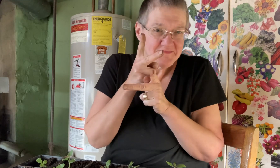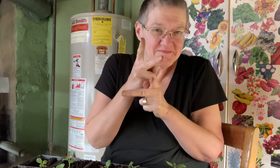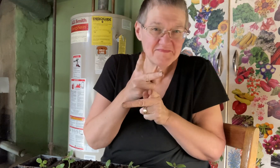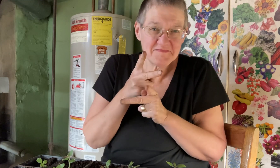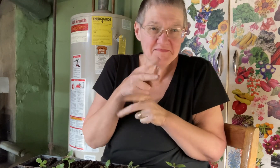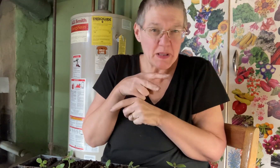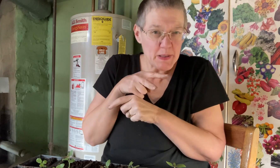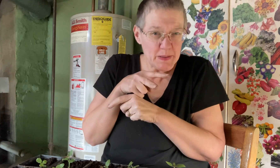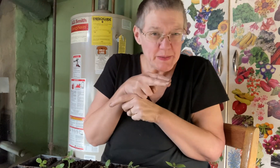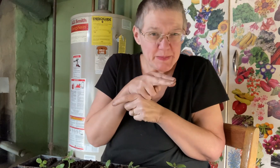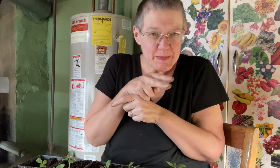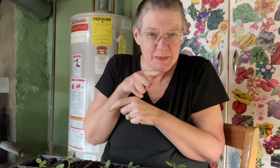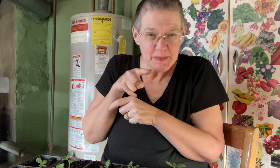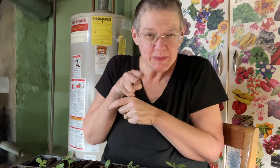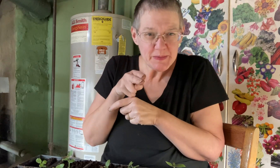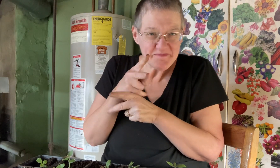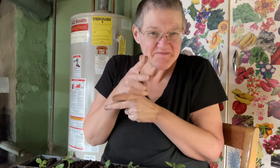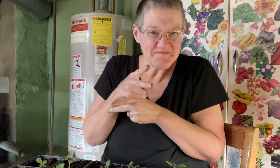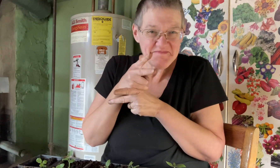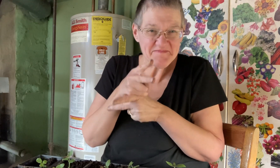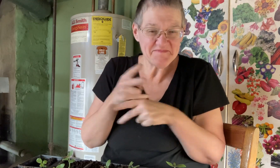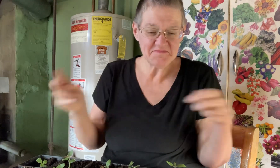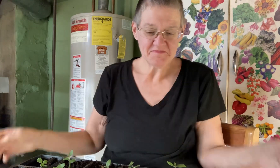Just have to be really careful cutting in there.